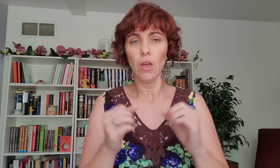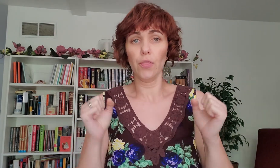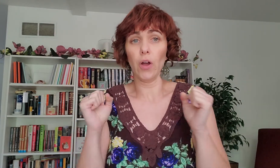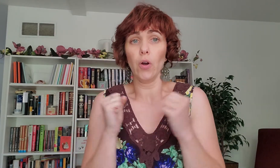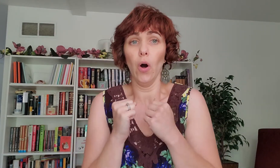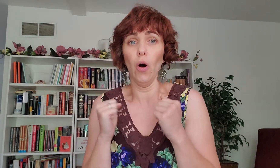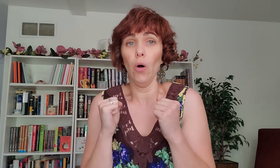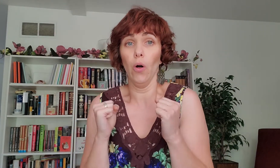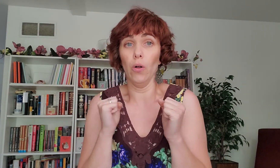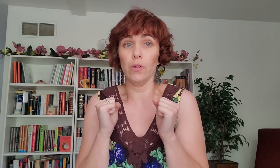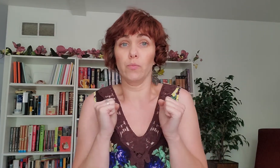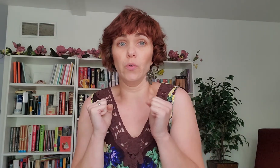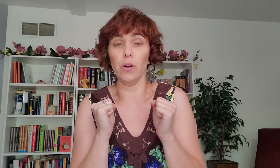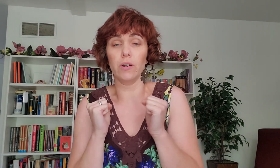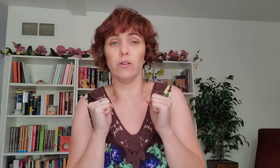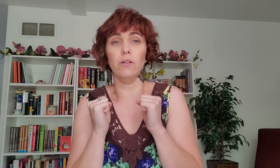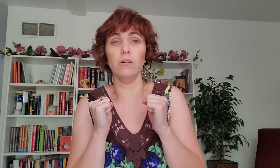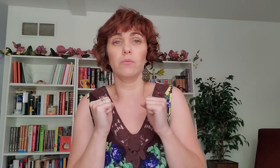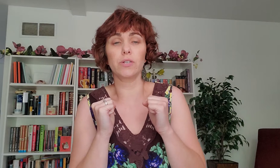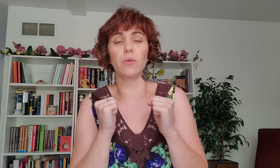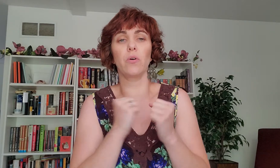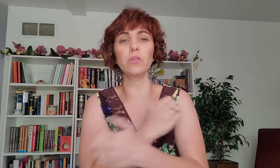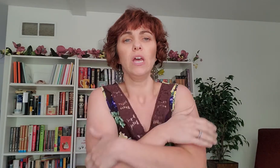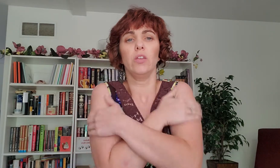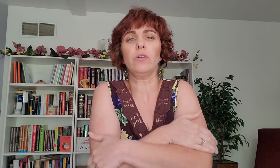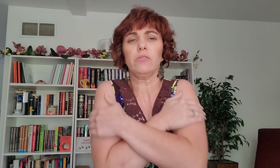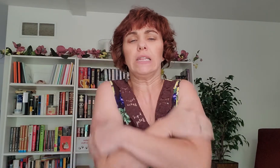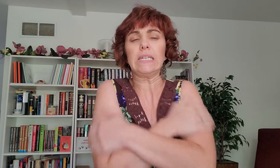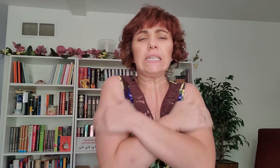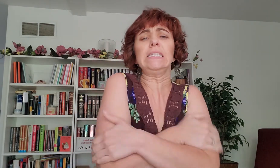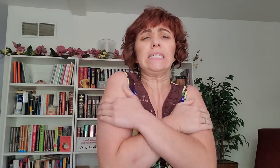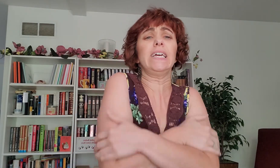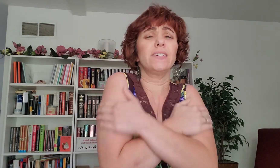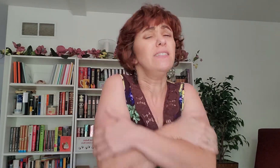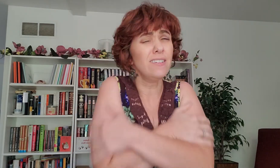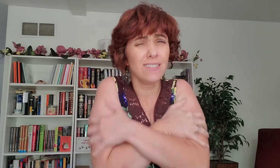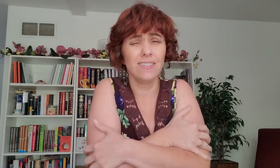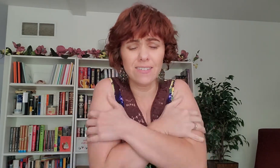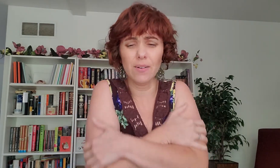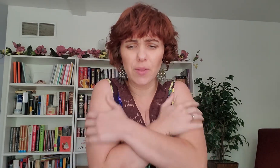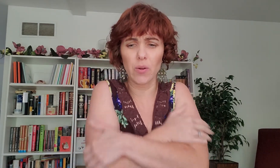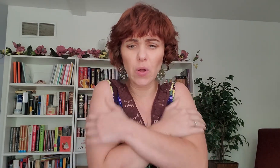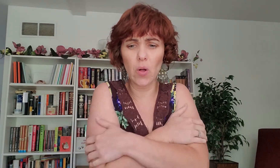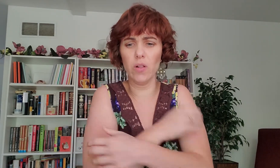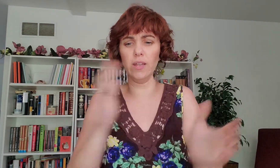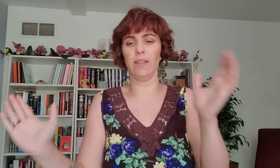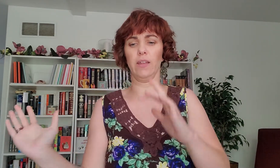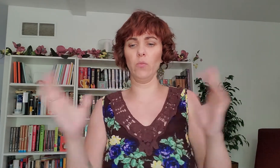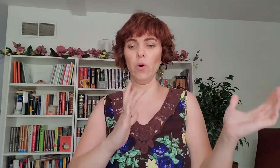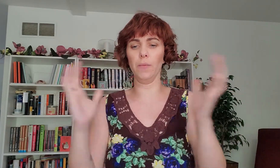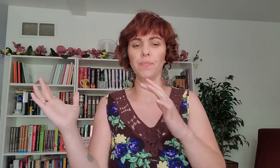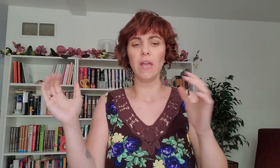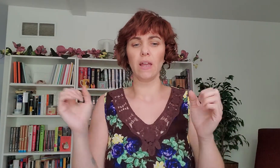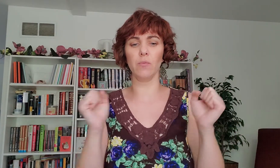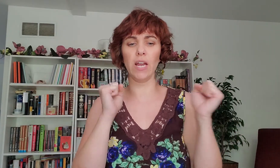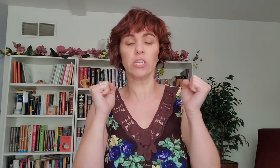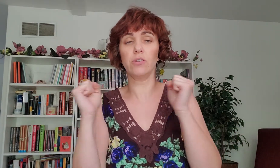The Cold War. Oh, we're so cold. You could do it like this, like, oh, I'm so cold. And then war. Because we actually do this